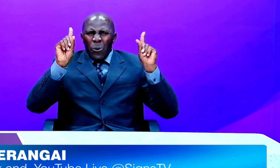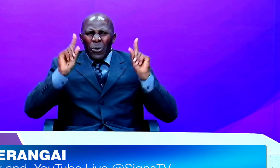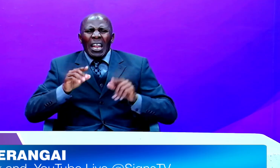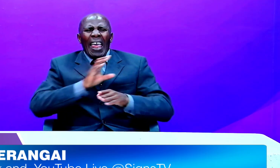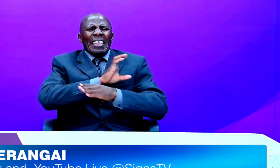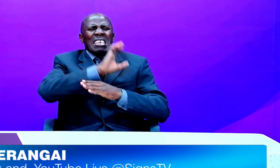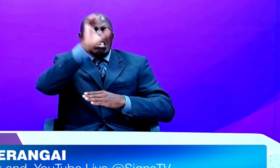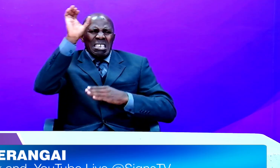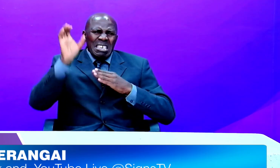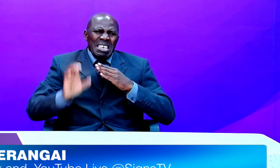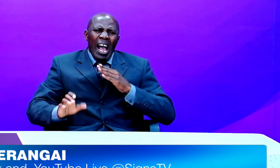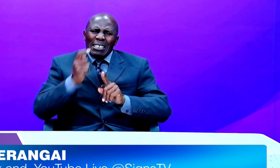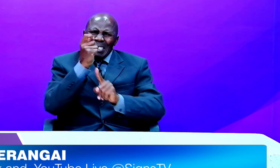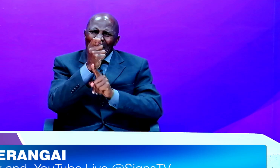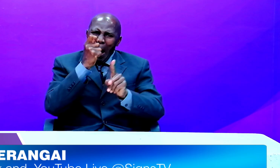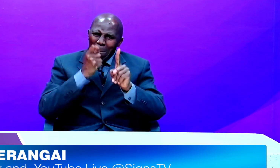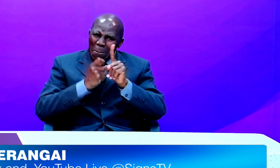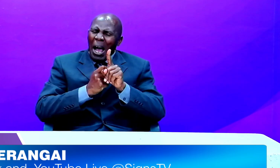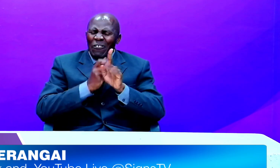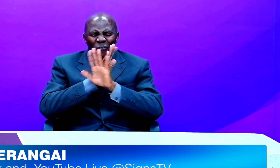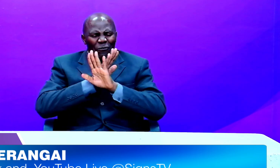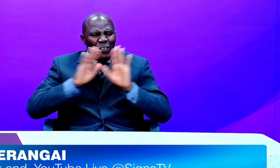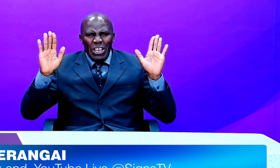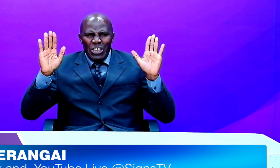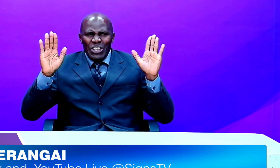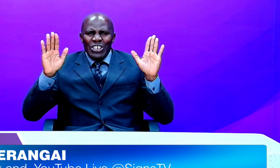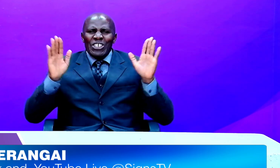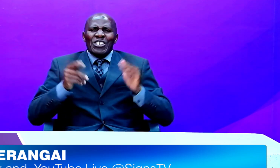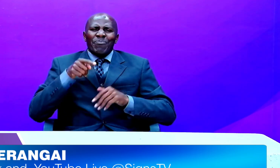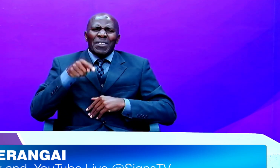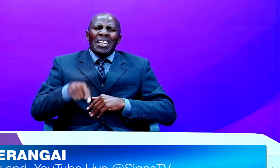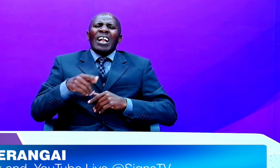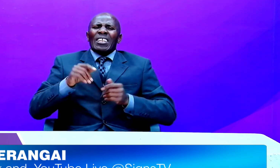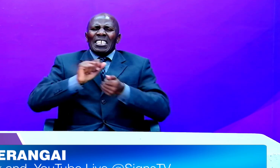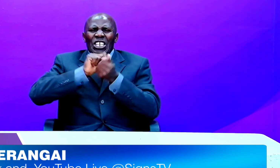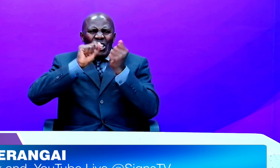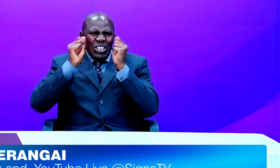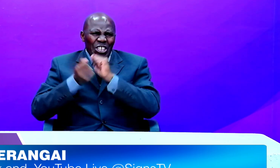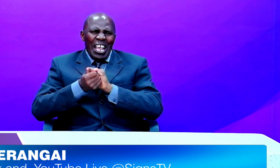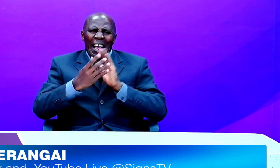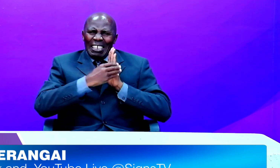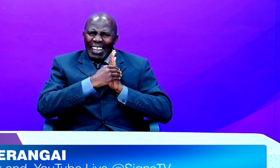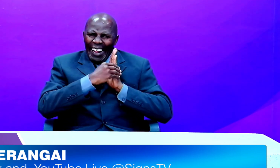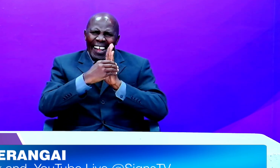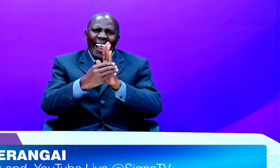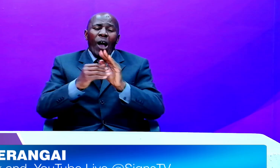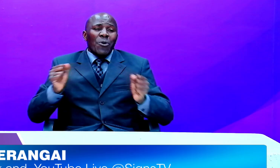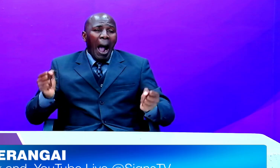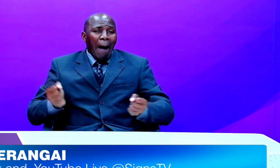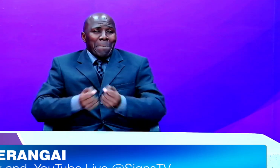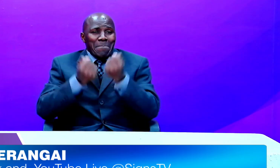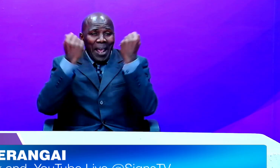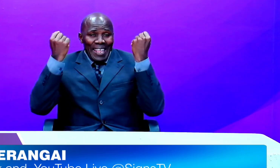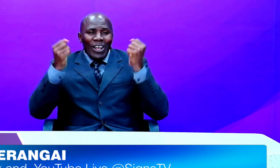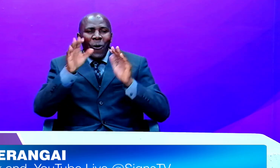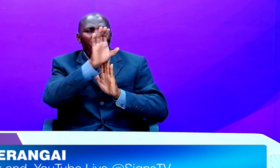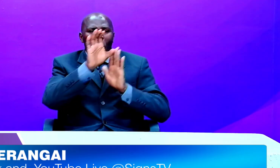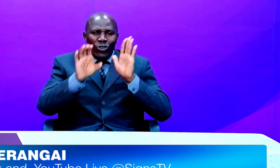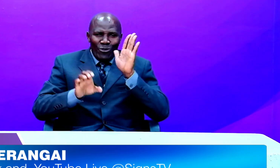stating that President William Ruto will be allowed to complete his full term with any change in leadership to occur